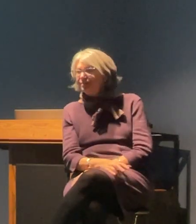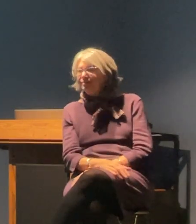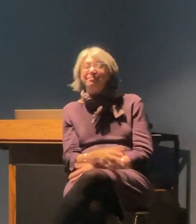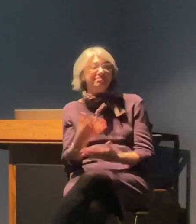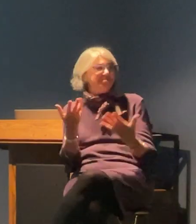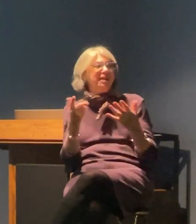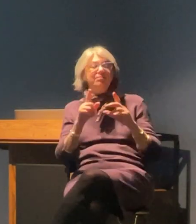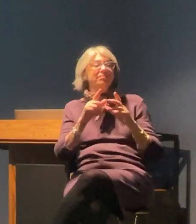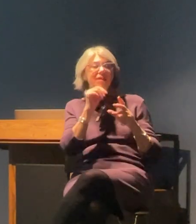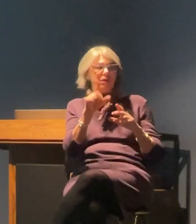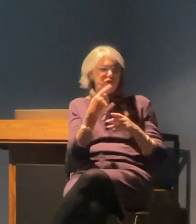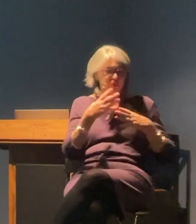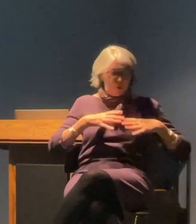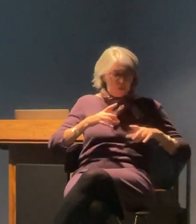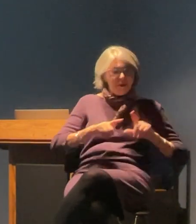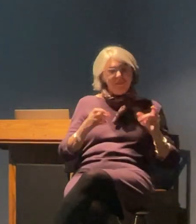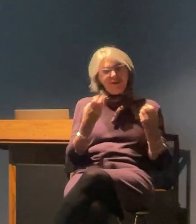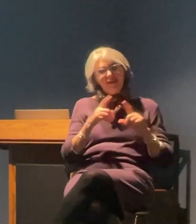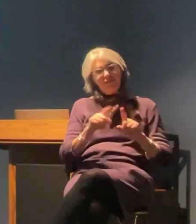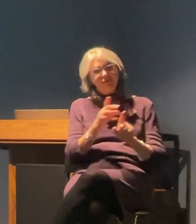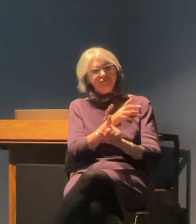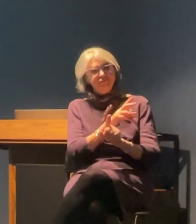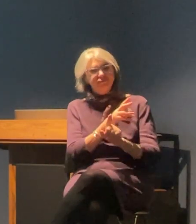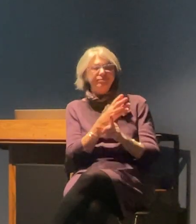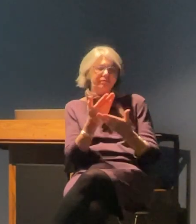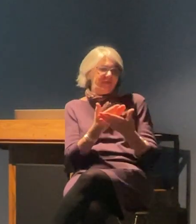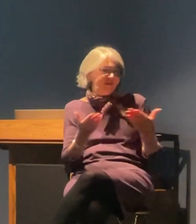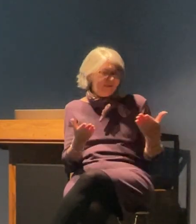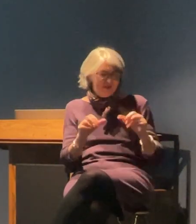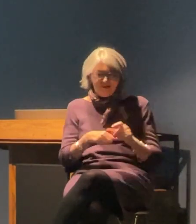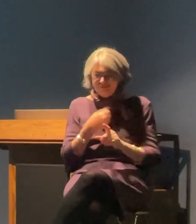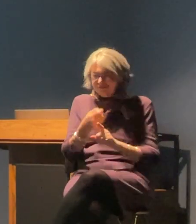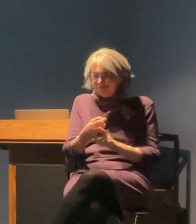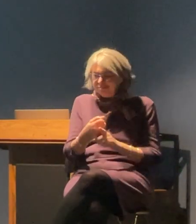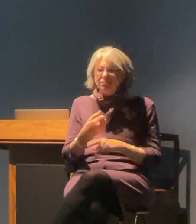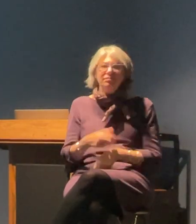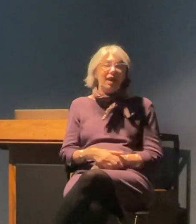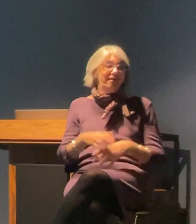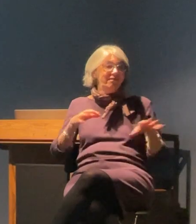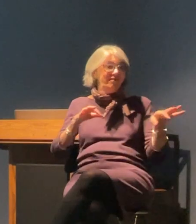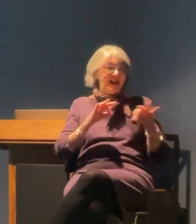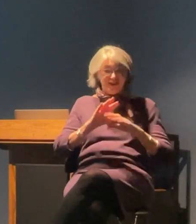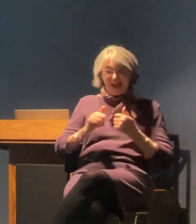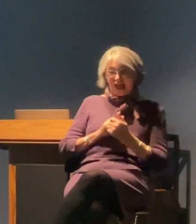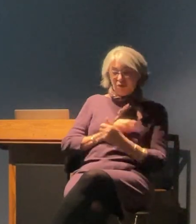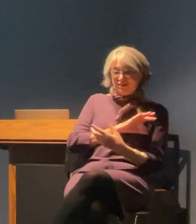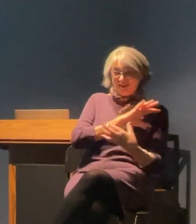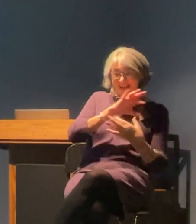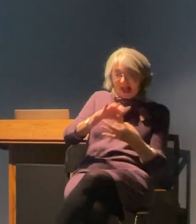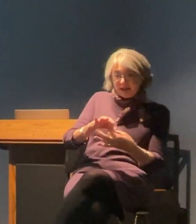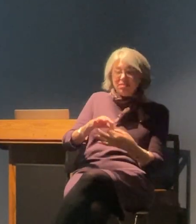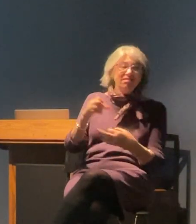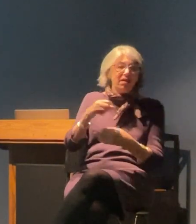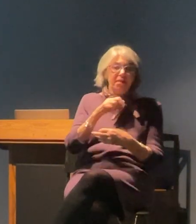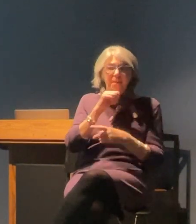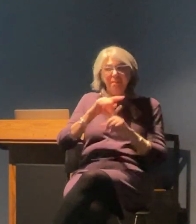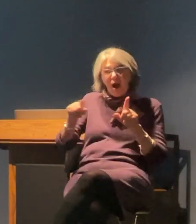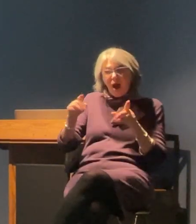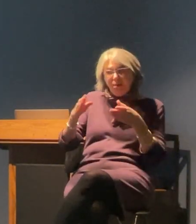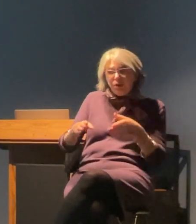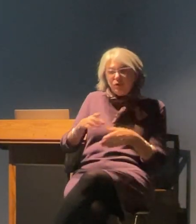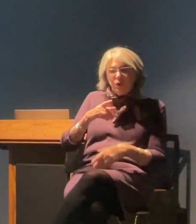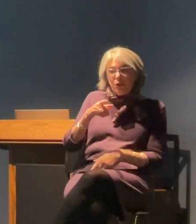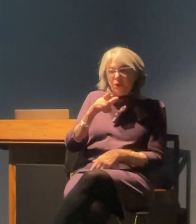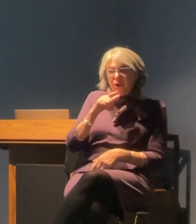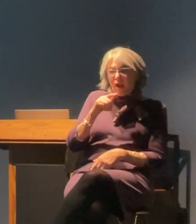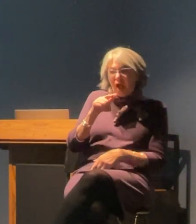many things. And the point I was saying, fashion has a certain way that is tied into that. Mm-hmm. So I wouldn't take it away from the person who, you know,